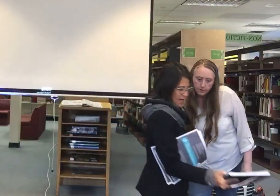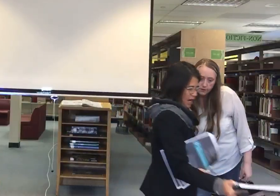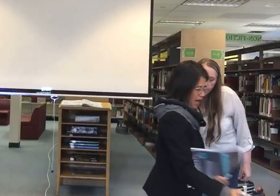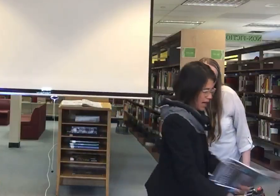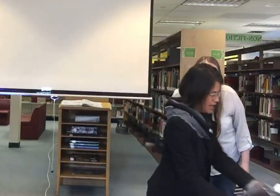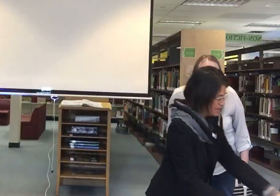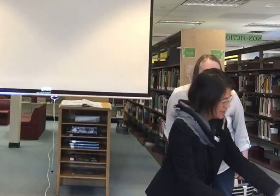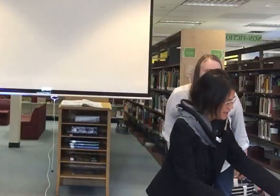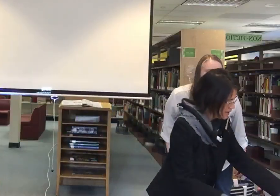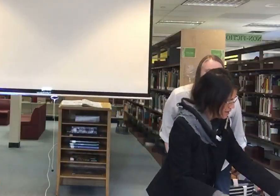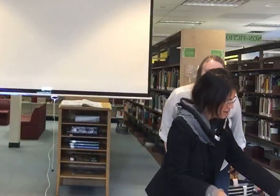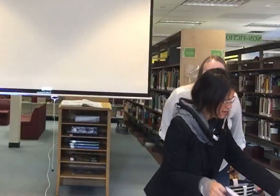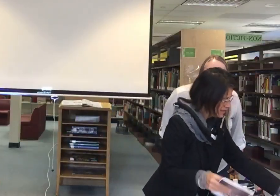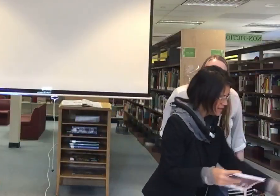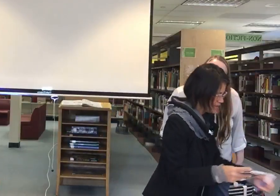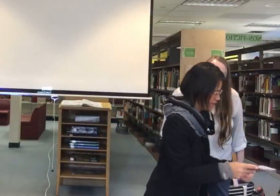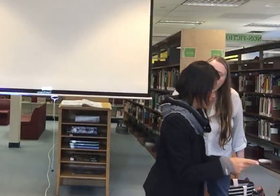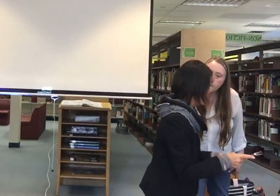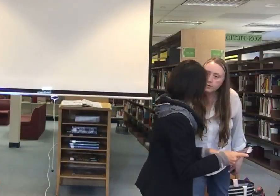then just, yeah, that's all.